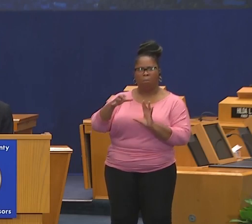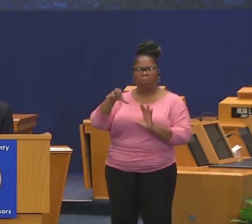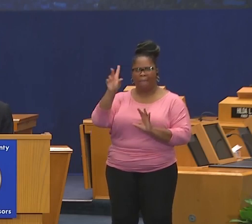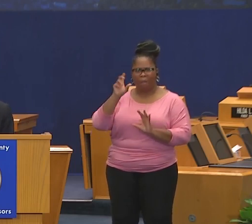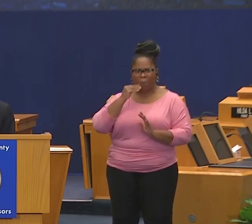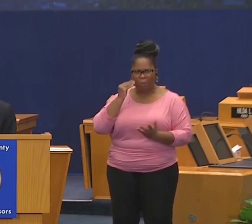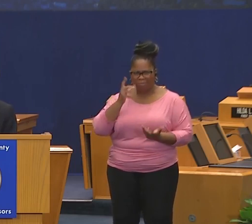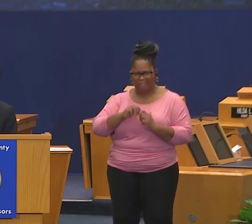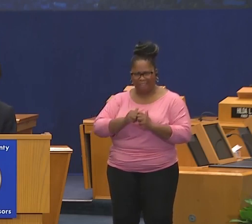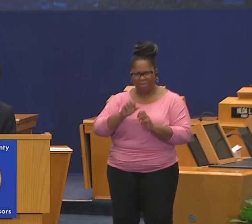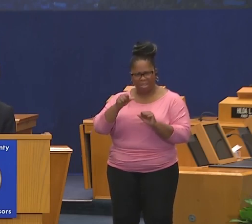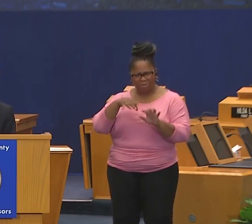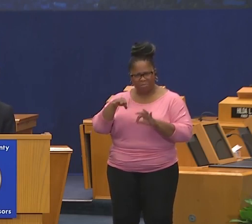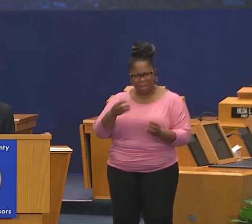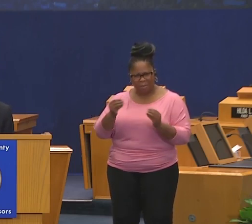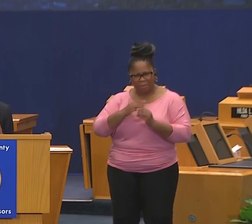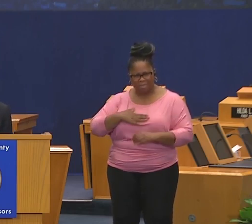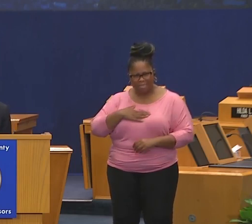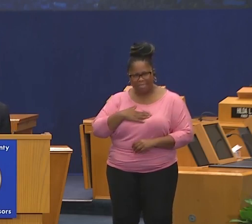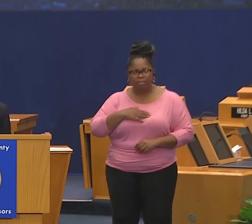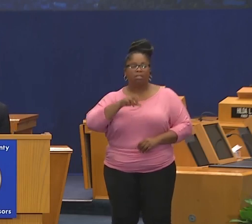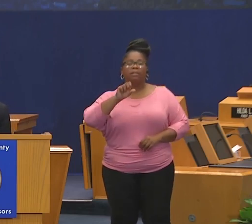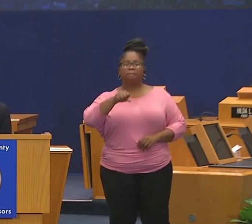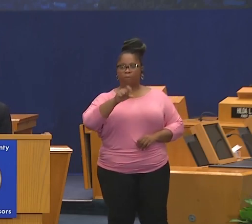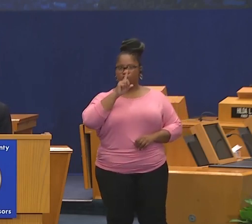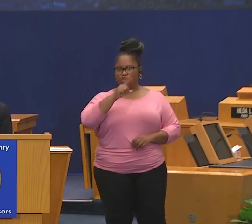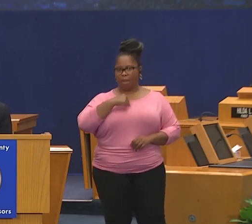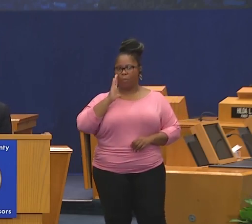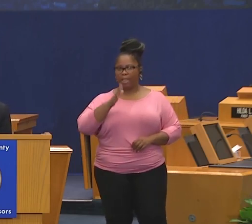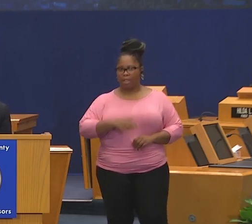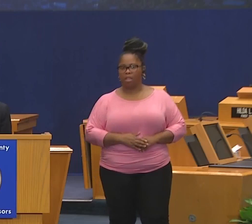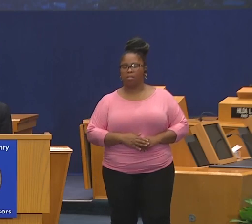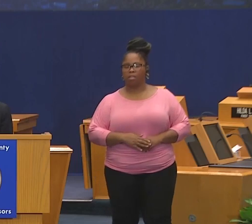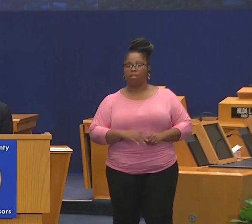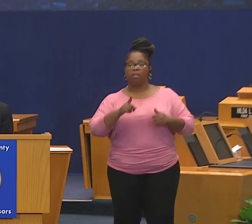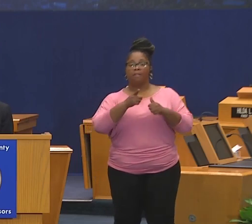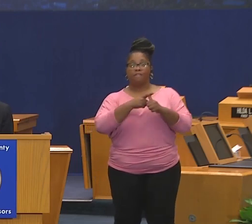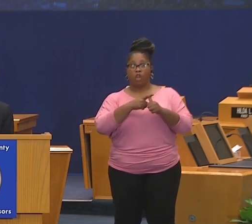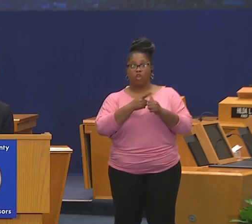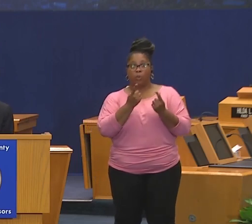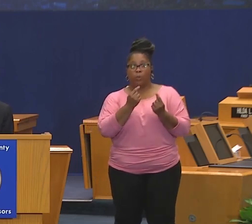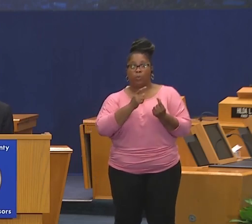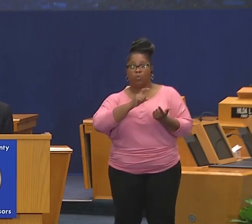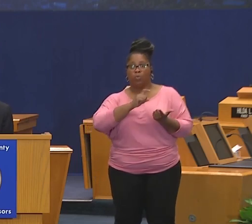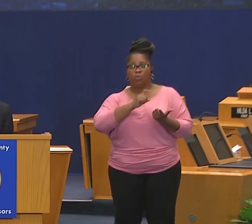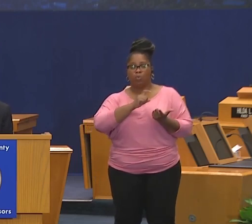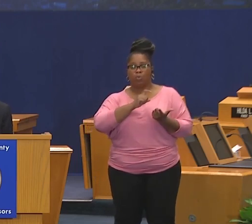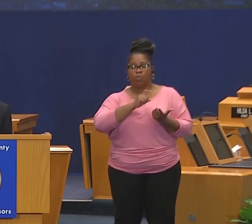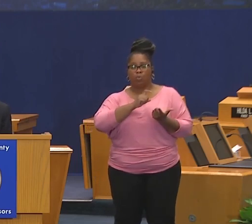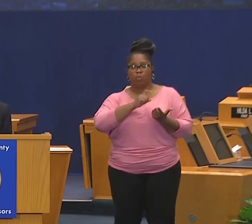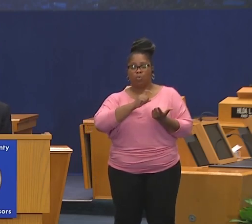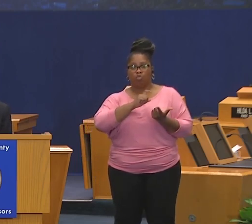help clarify this? Sure. Thank you. I will. First of all, that was the first step the sheriff did with regard to limiting visitors who were coming to the